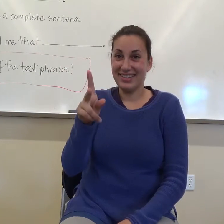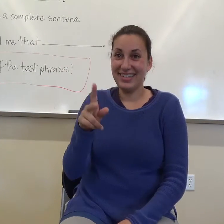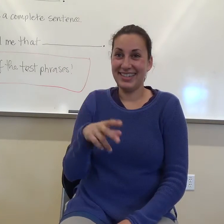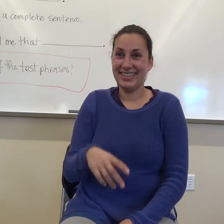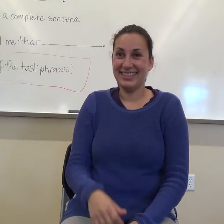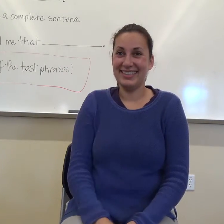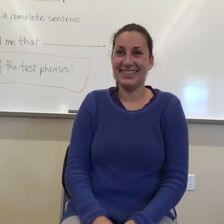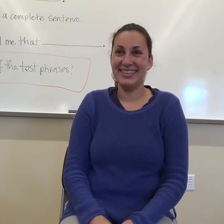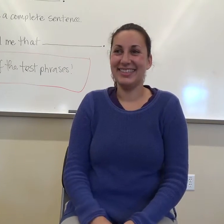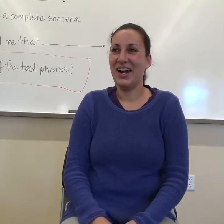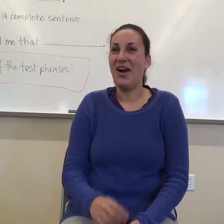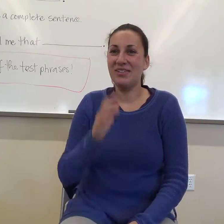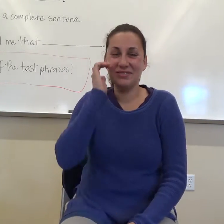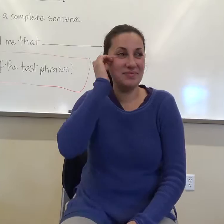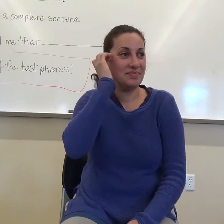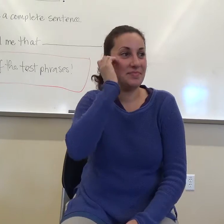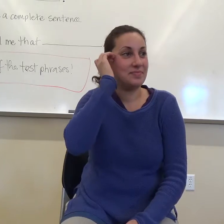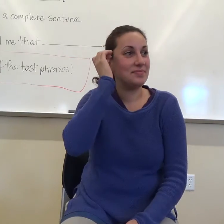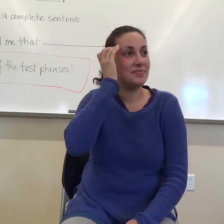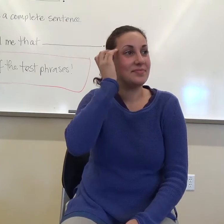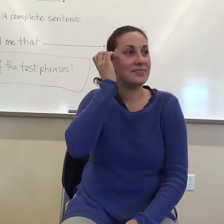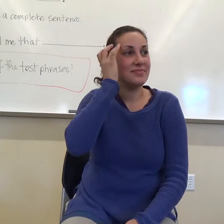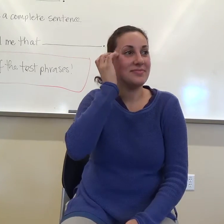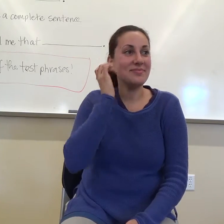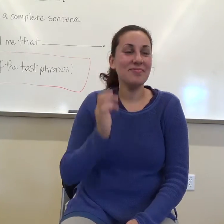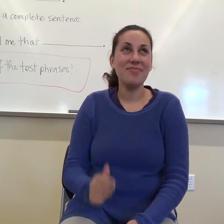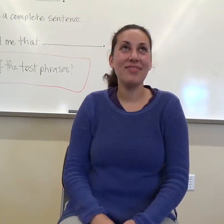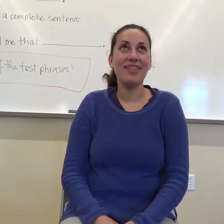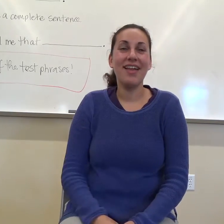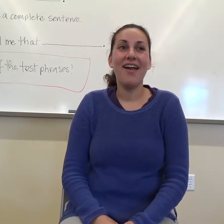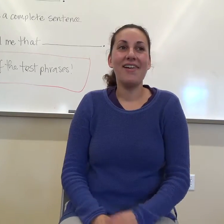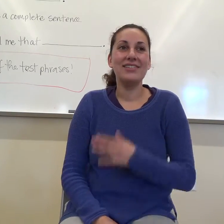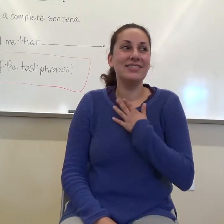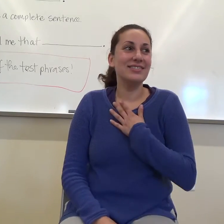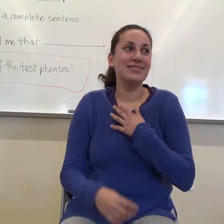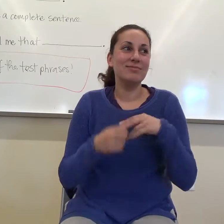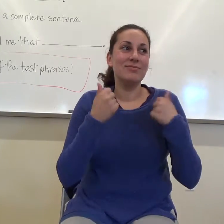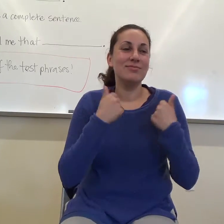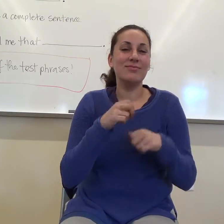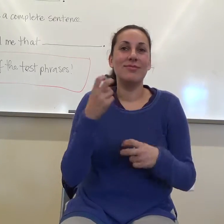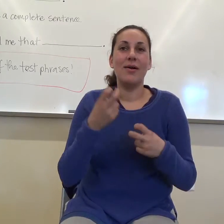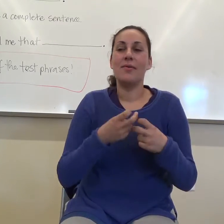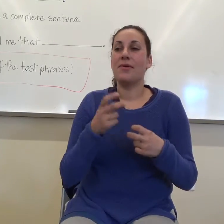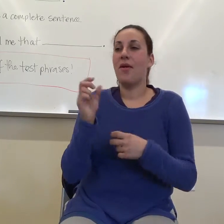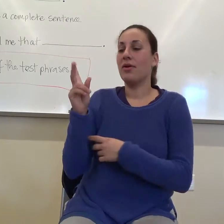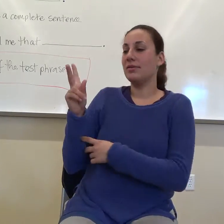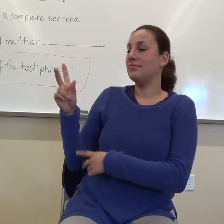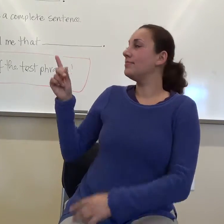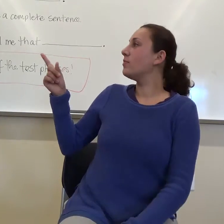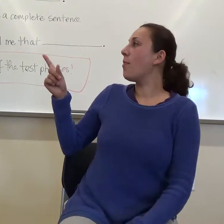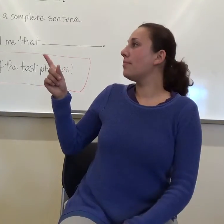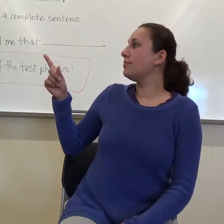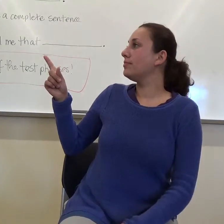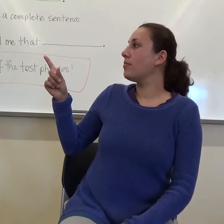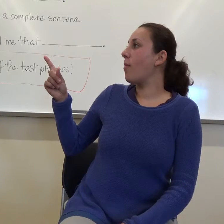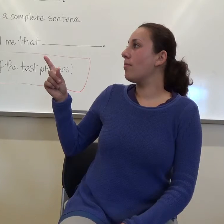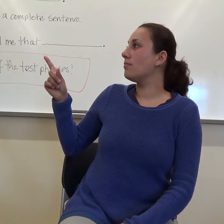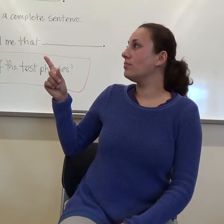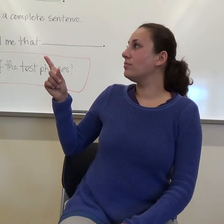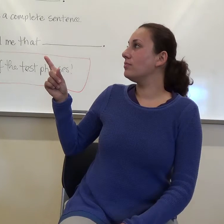a number of reasons for this, or there are several ways that people do this, but this indicates there's some kind of